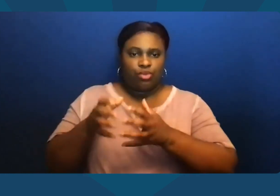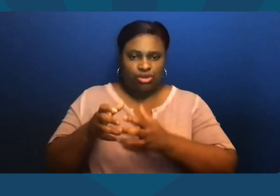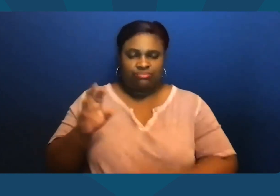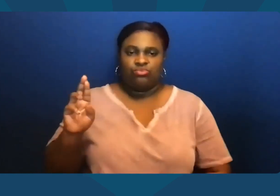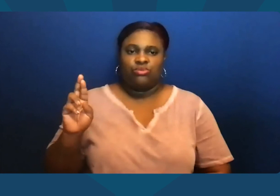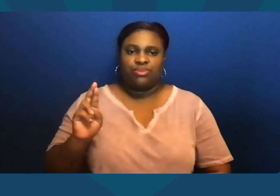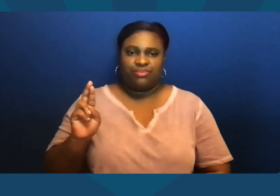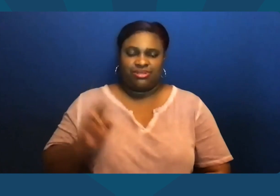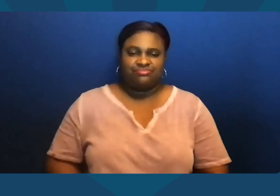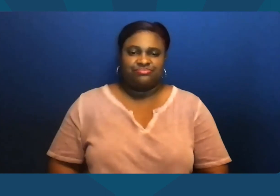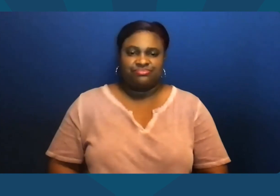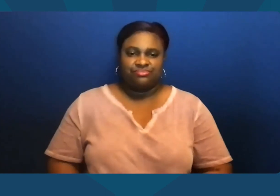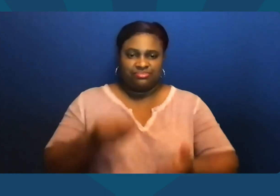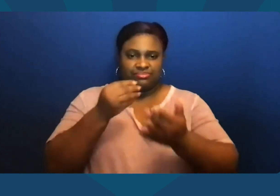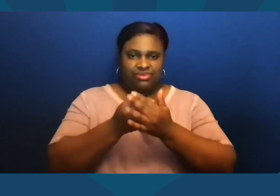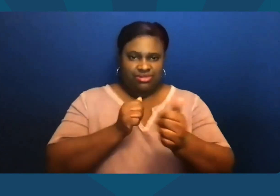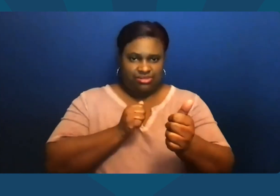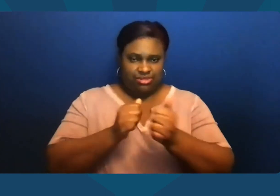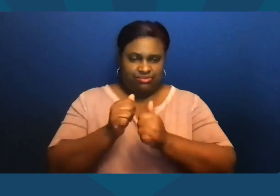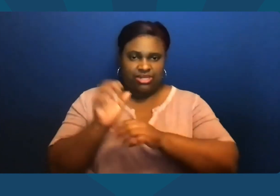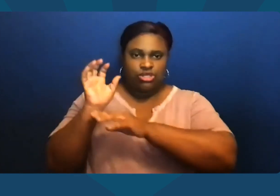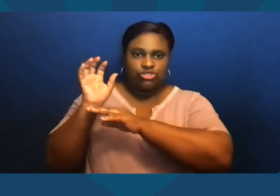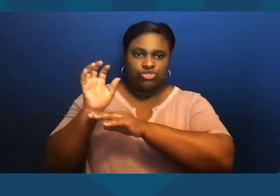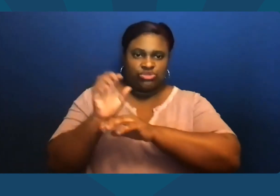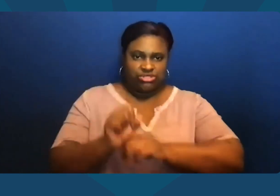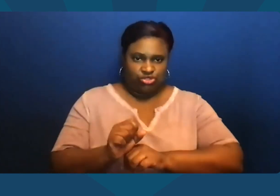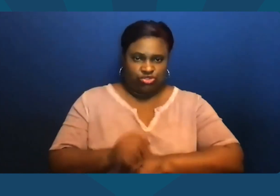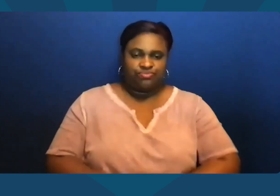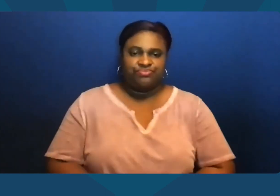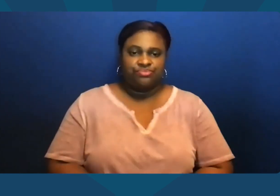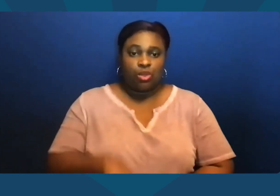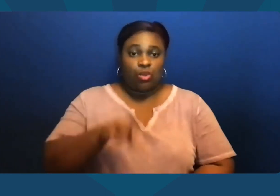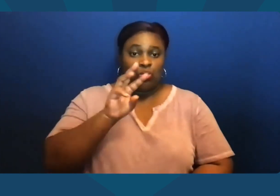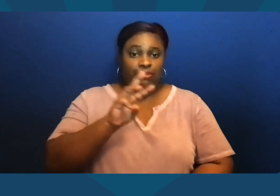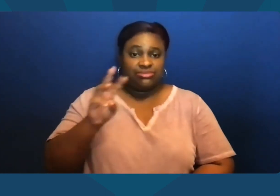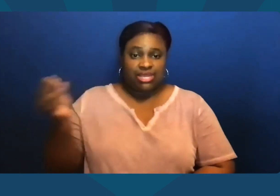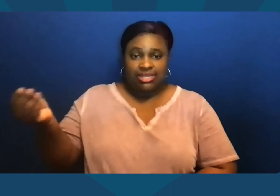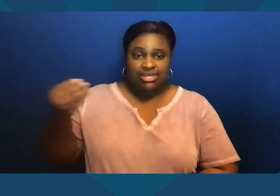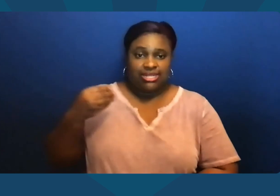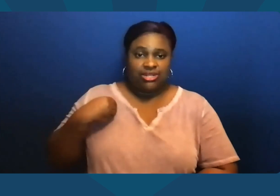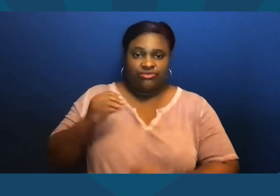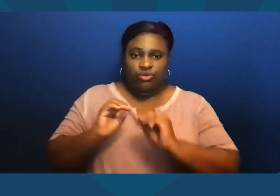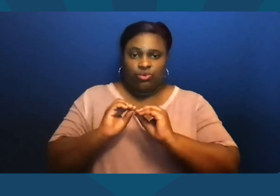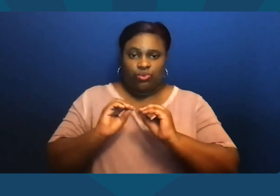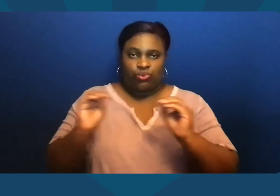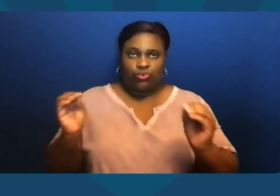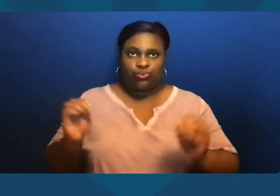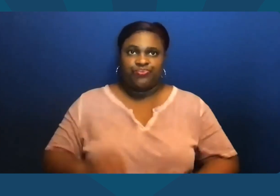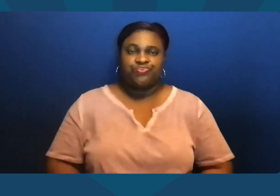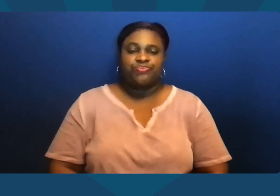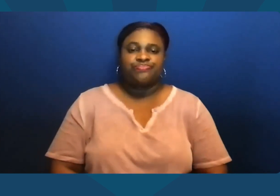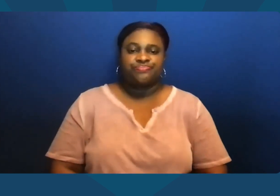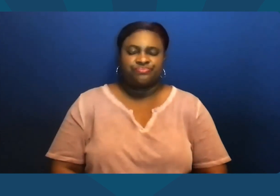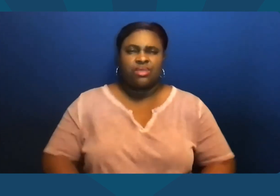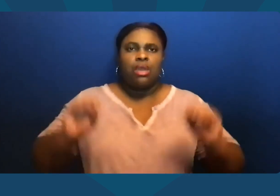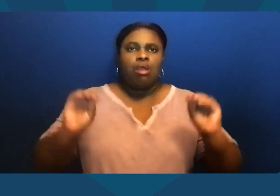Party Republican. Campaign funding traditional. Website no website